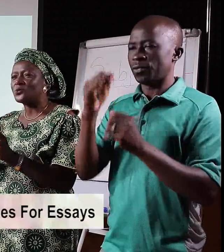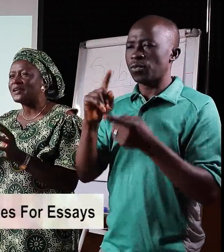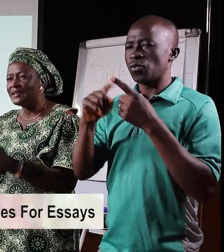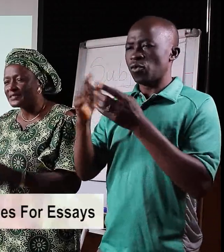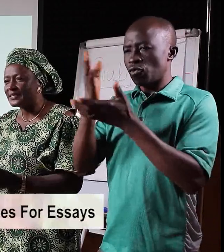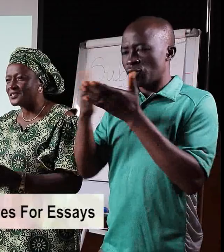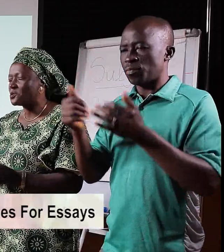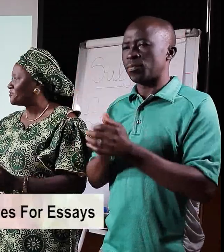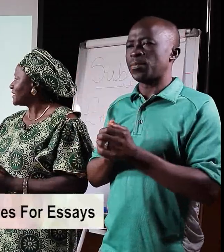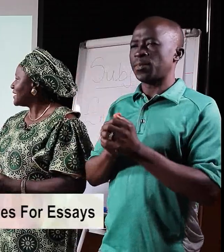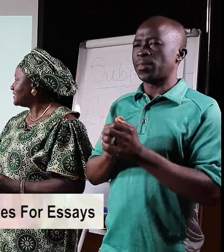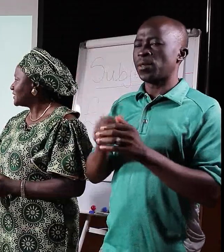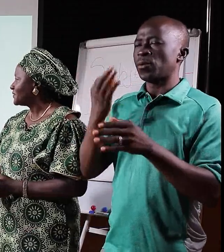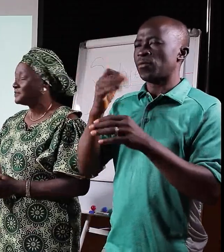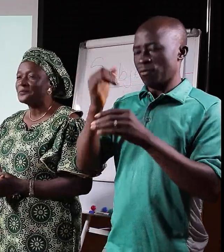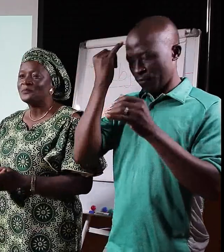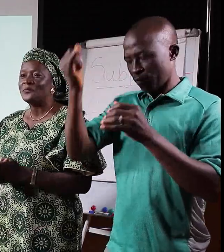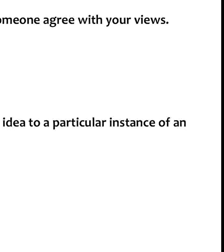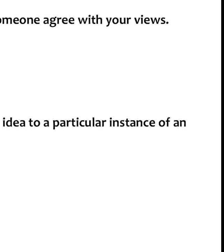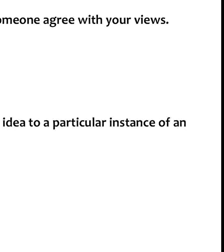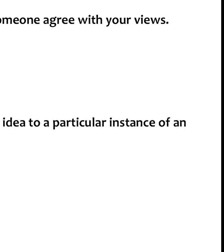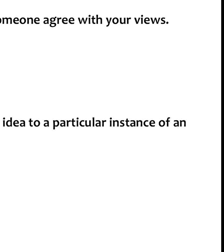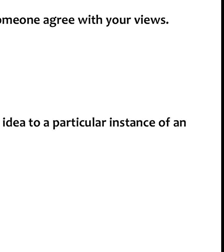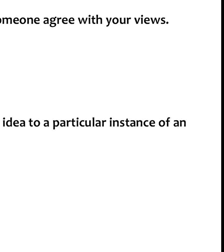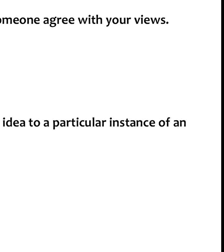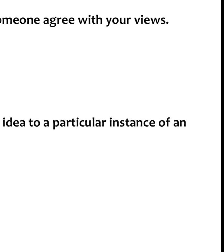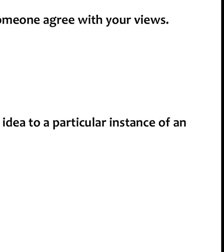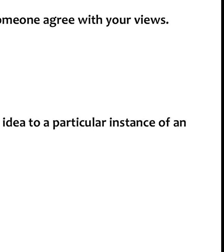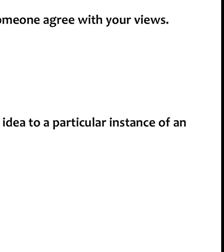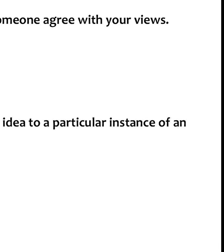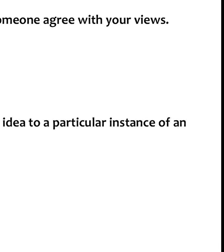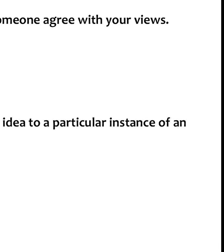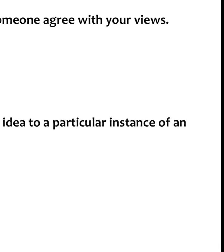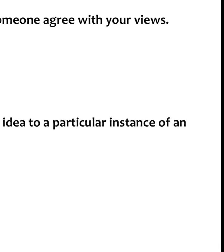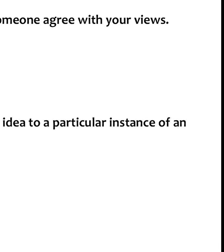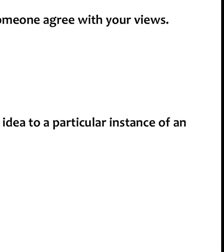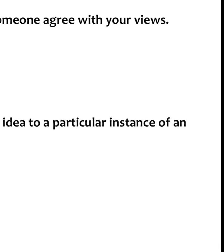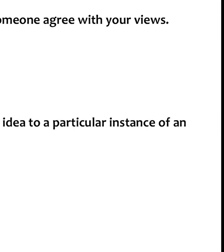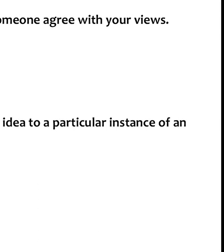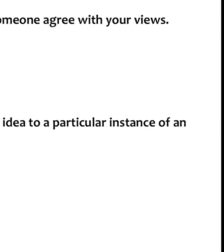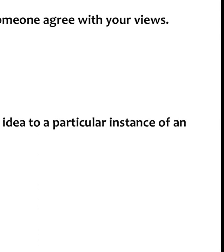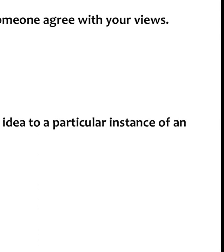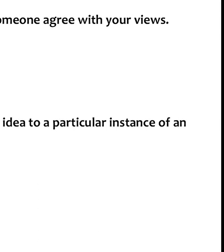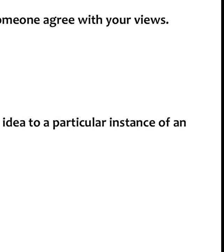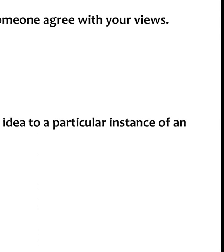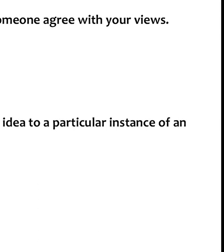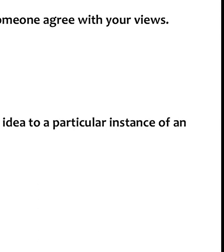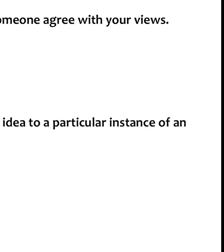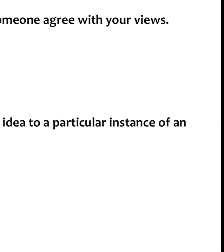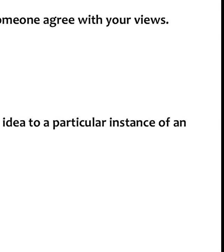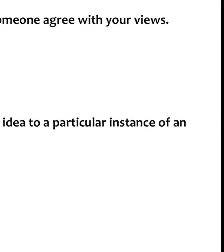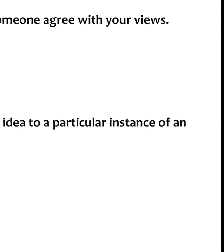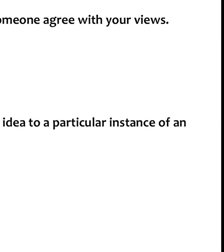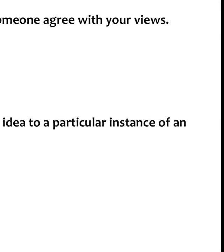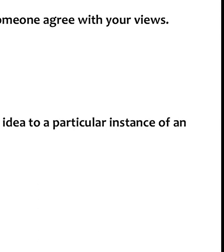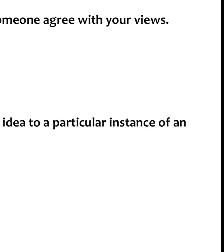a particular instance of an idea. Here you use, for example, for instance,